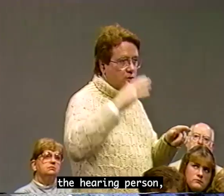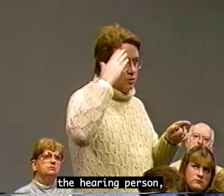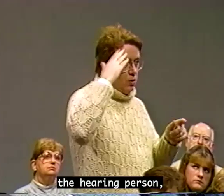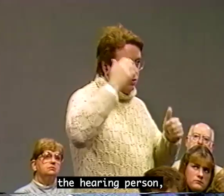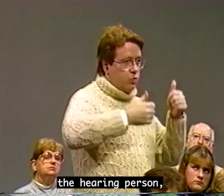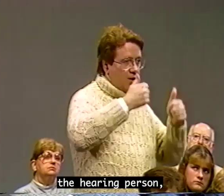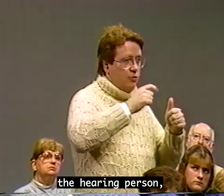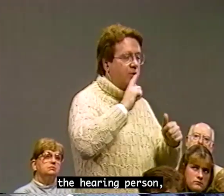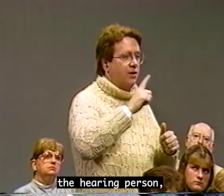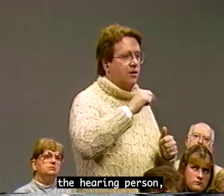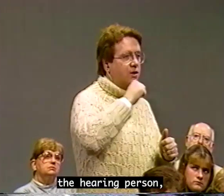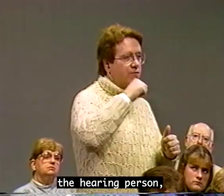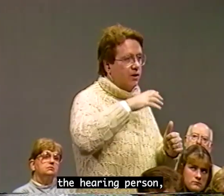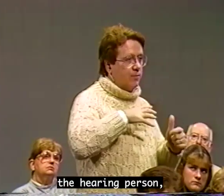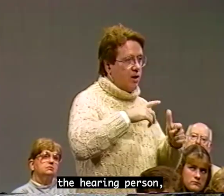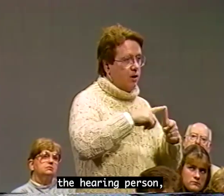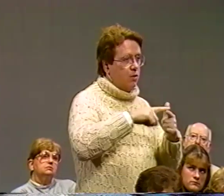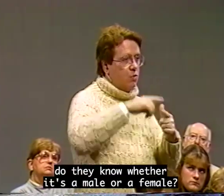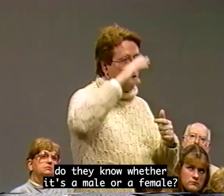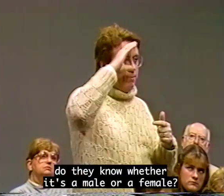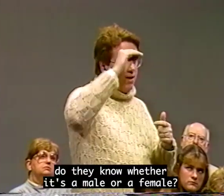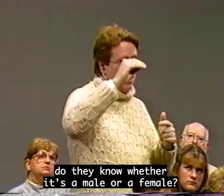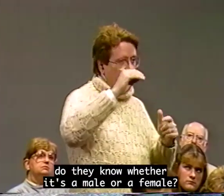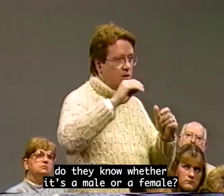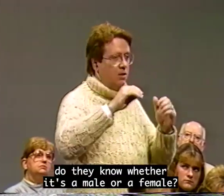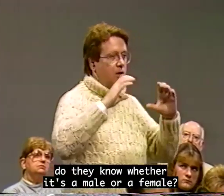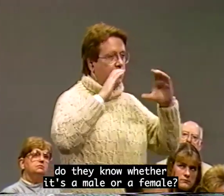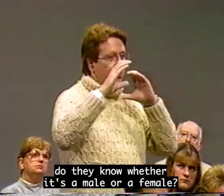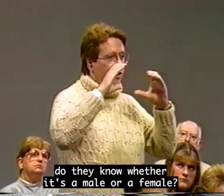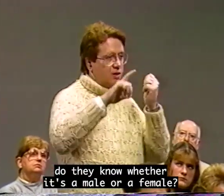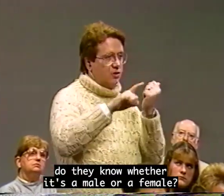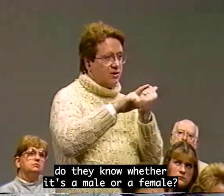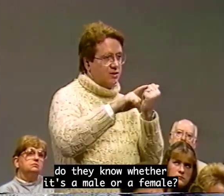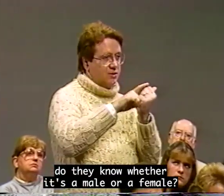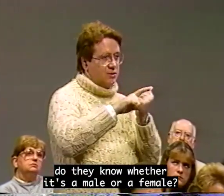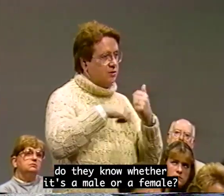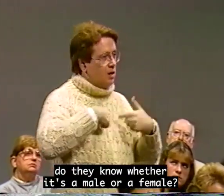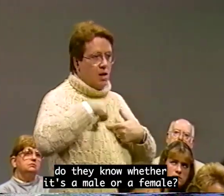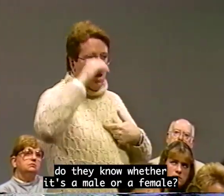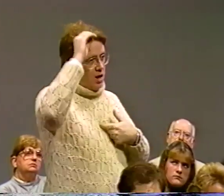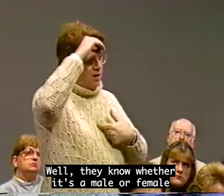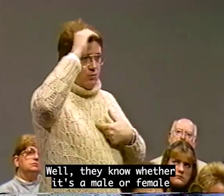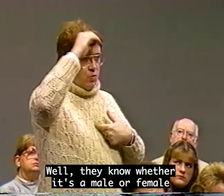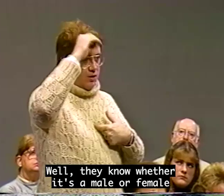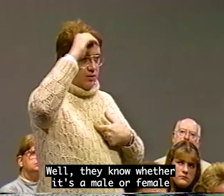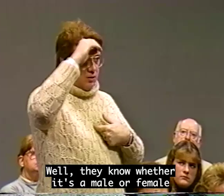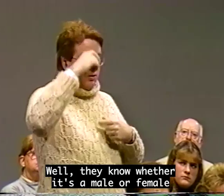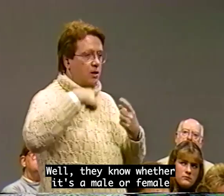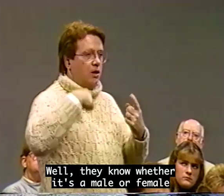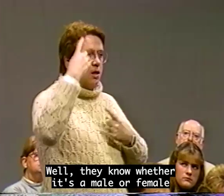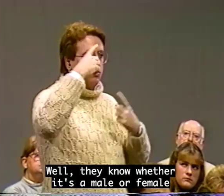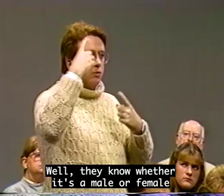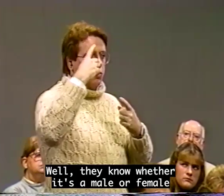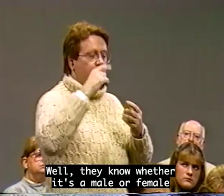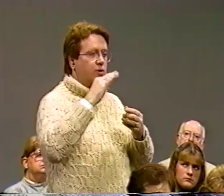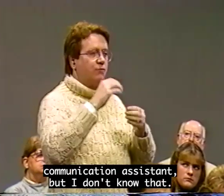the hearing person do they know whether it's a male or a female? Well, they know whether it's a male or